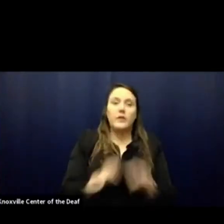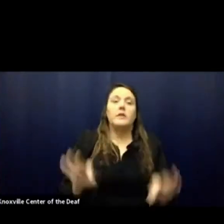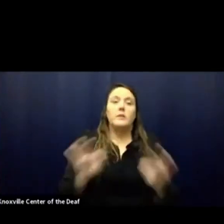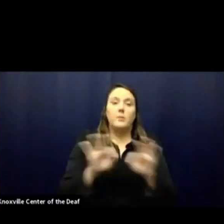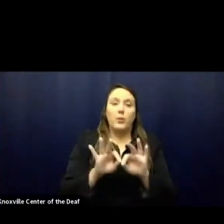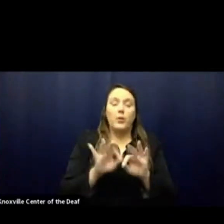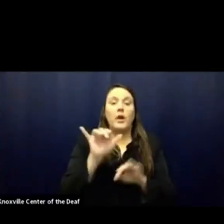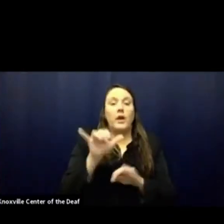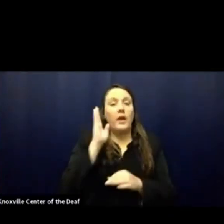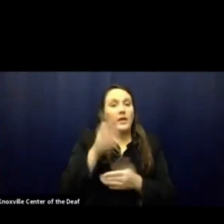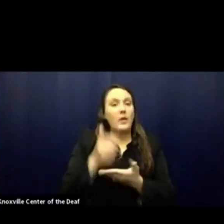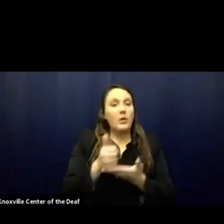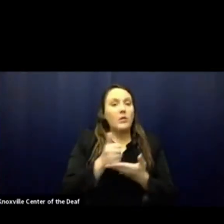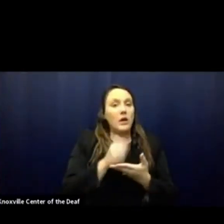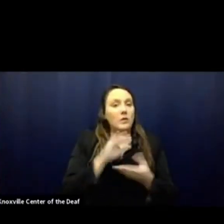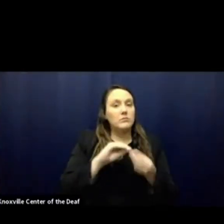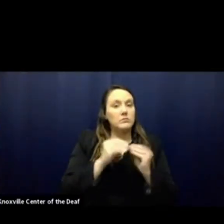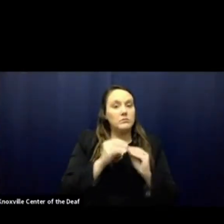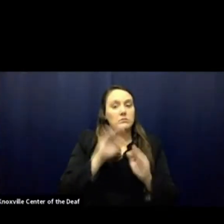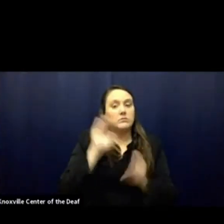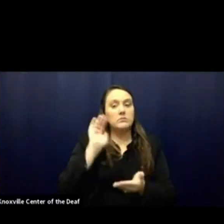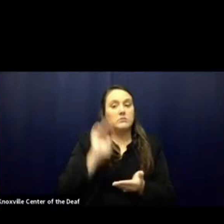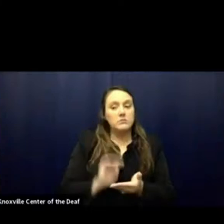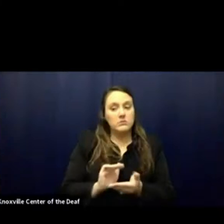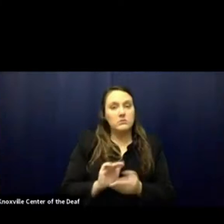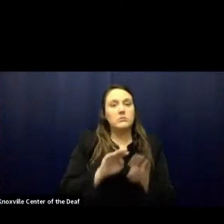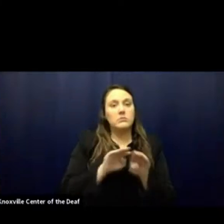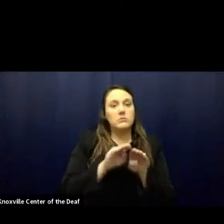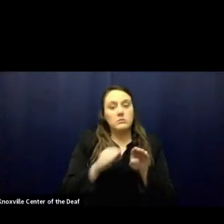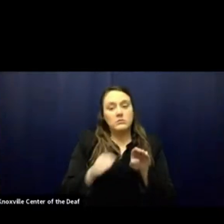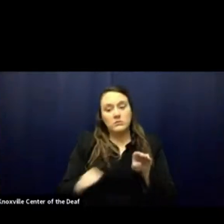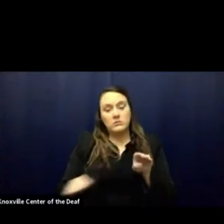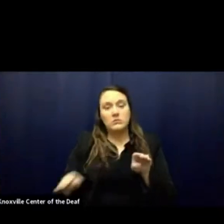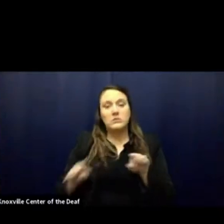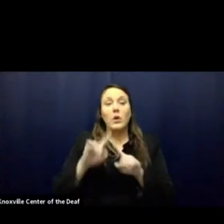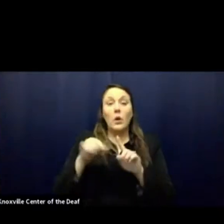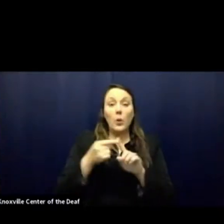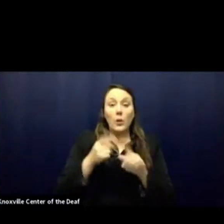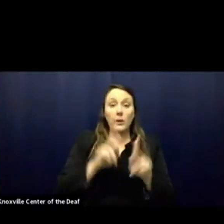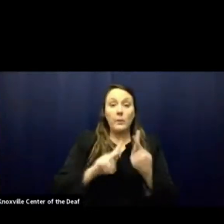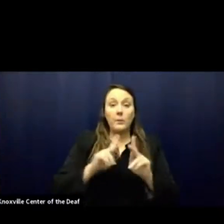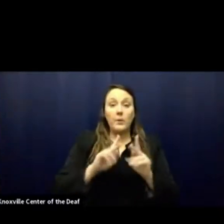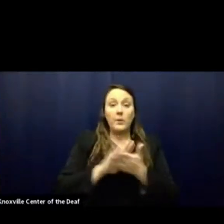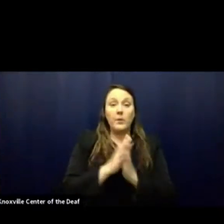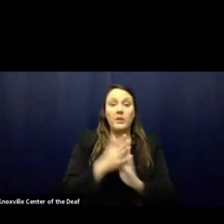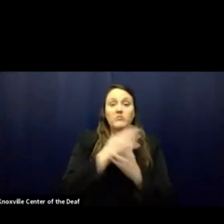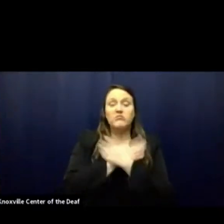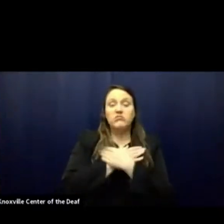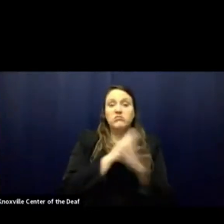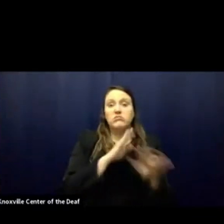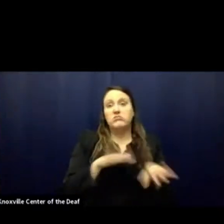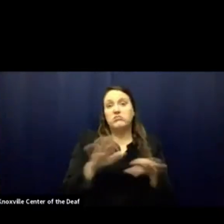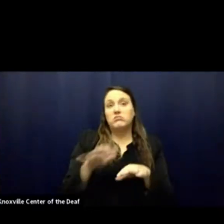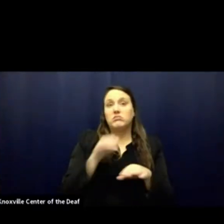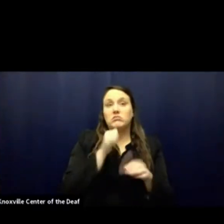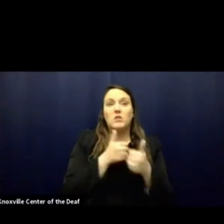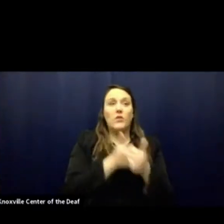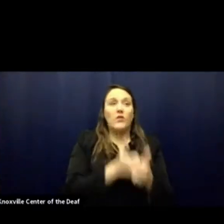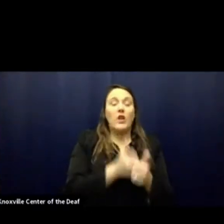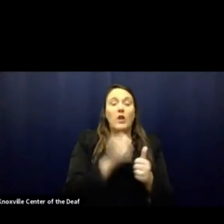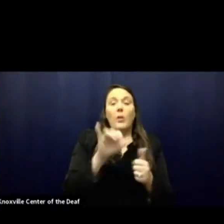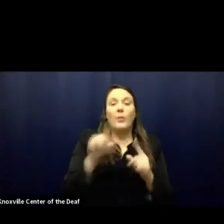help keep our numbers down and bring them down. When people get lax and they don't follow those, that's when we see an increase in our